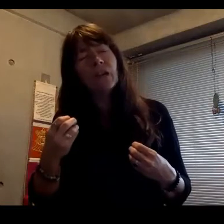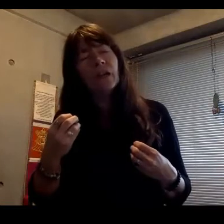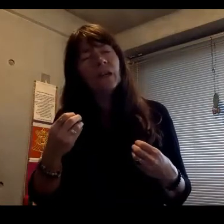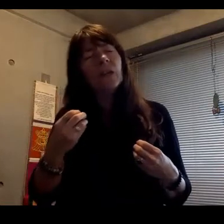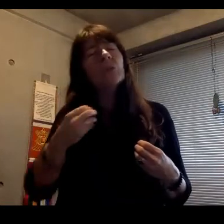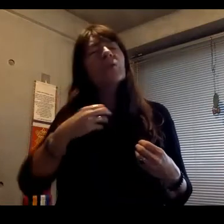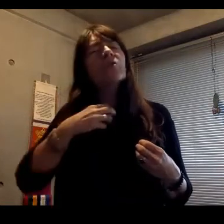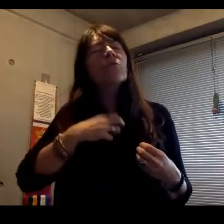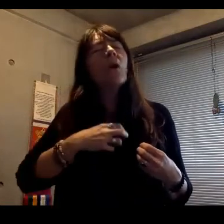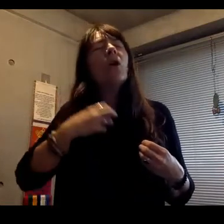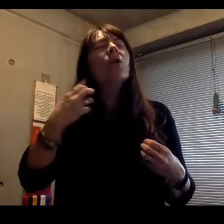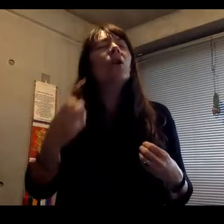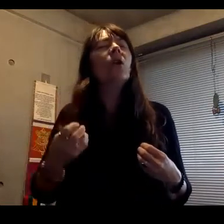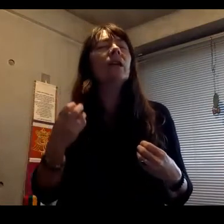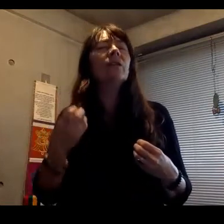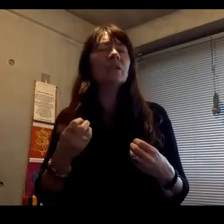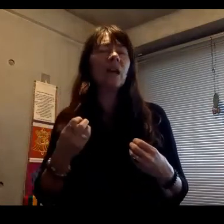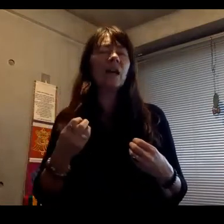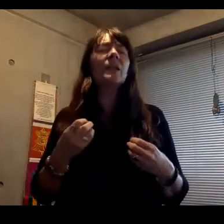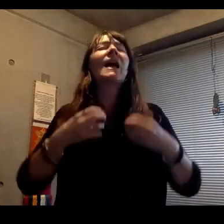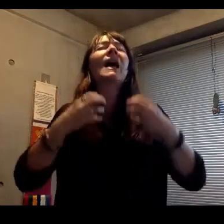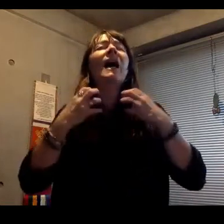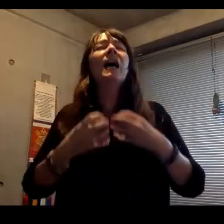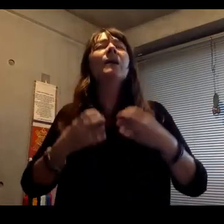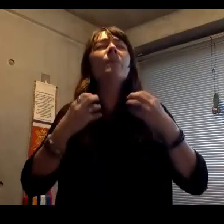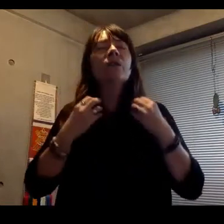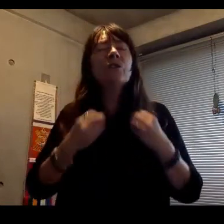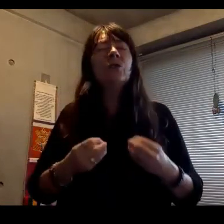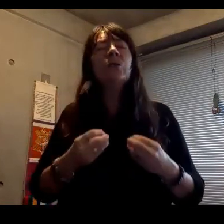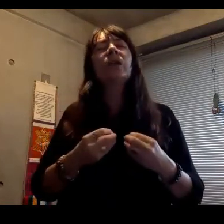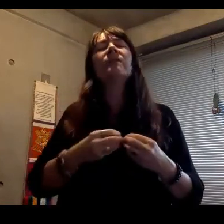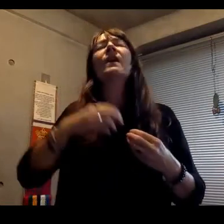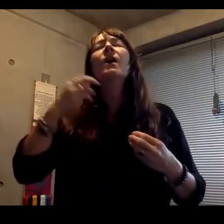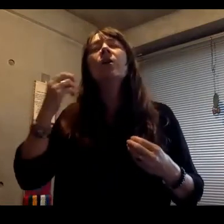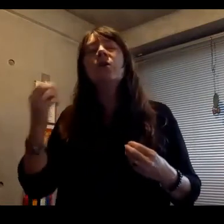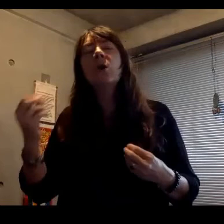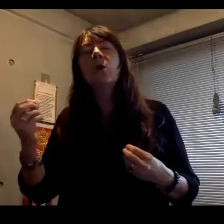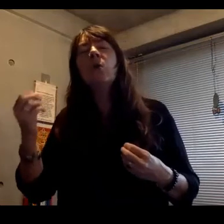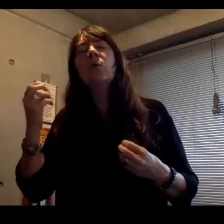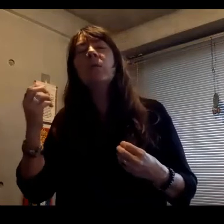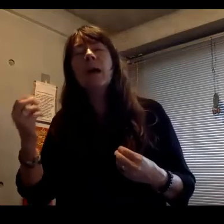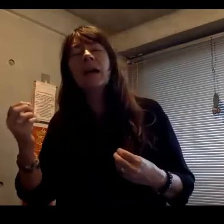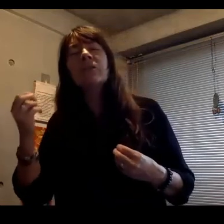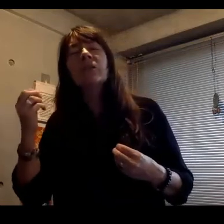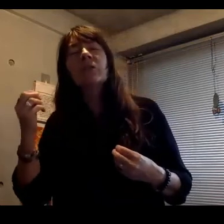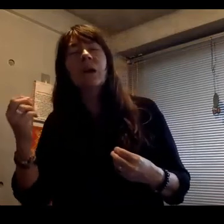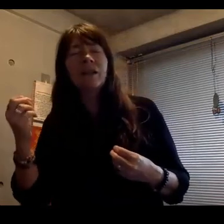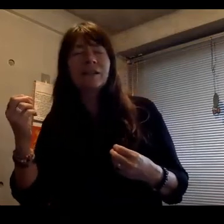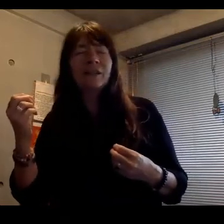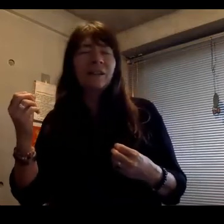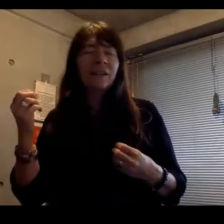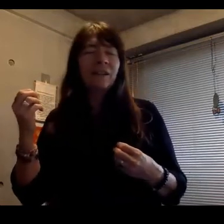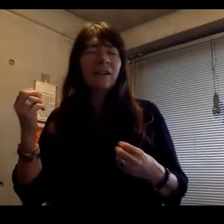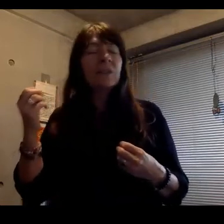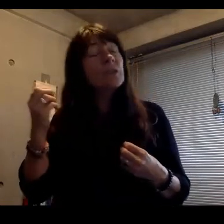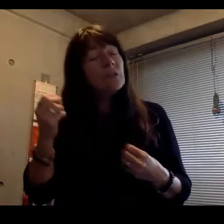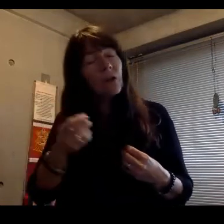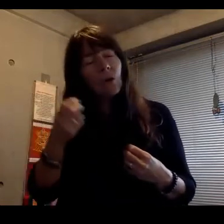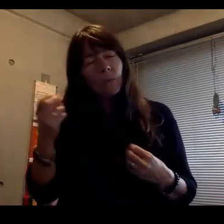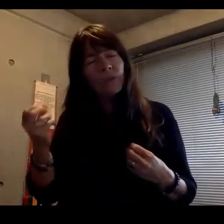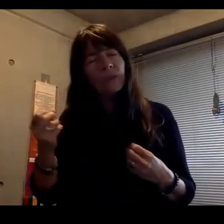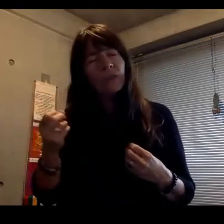thing. It was a strong calling inside. I must do this no matter what.